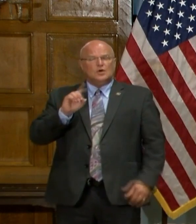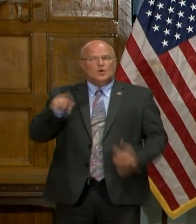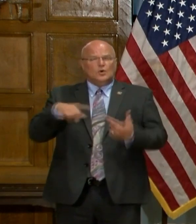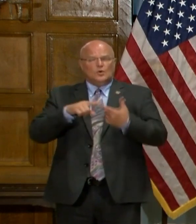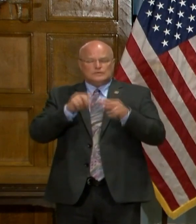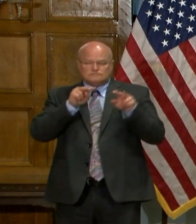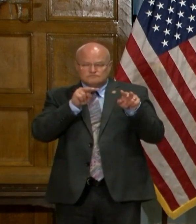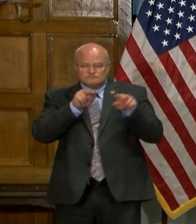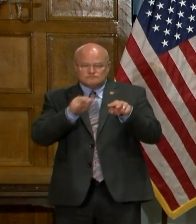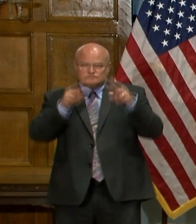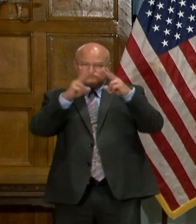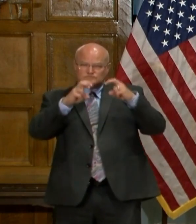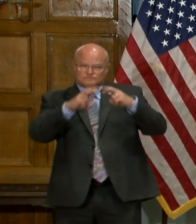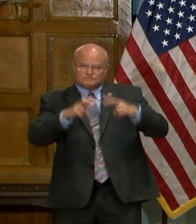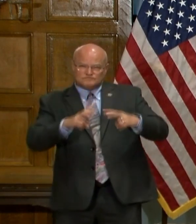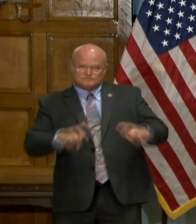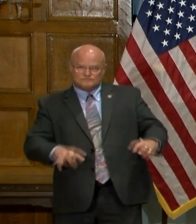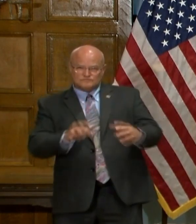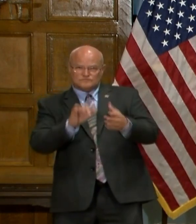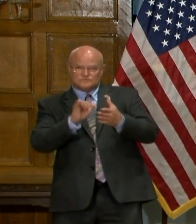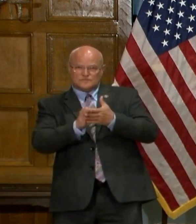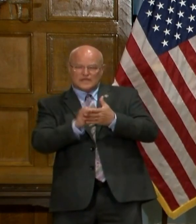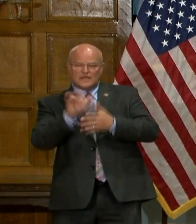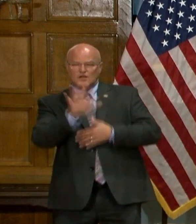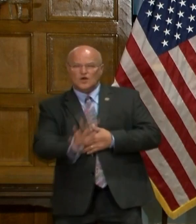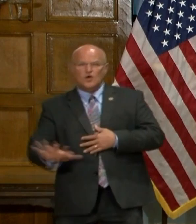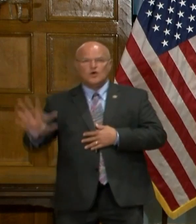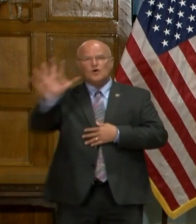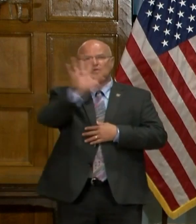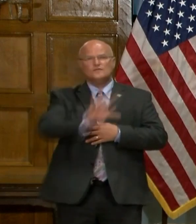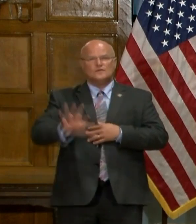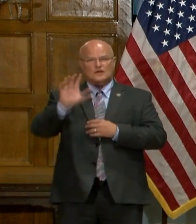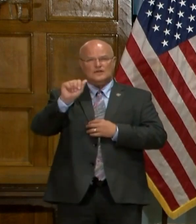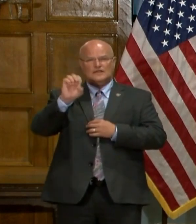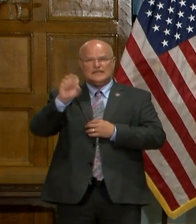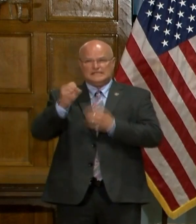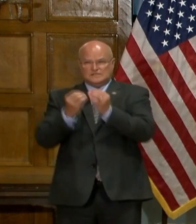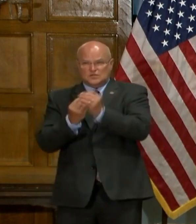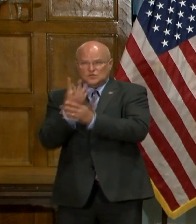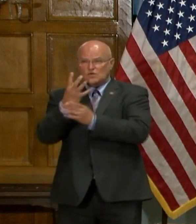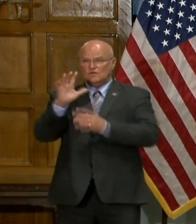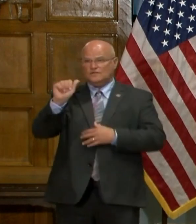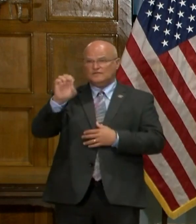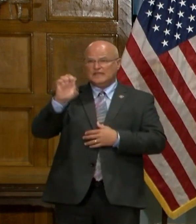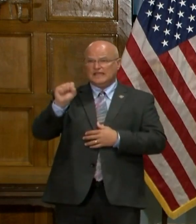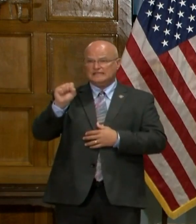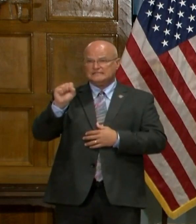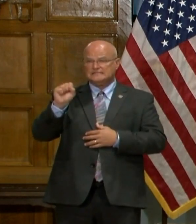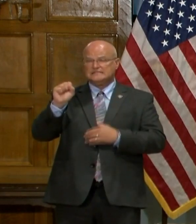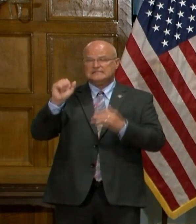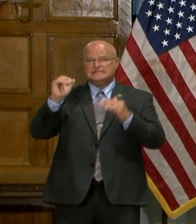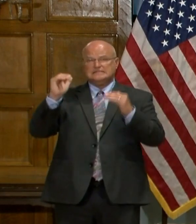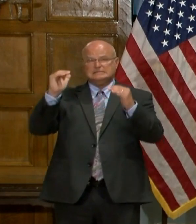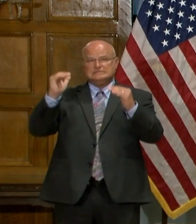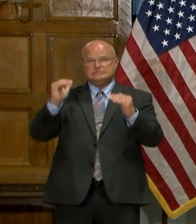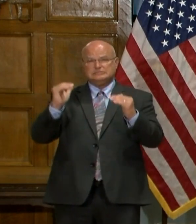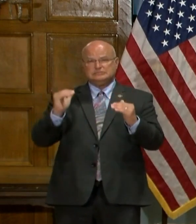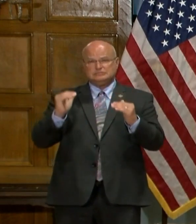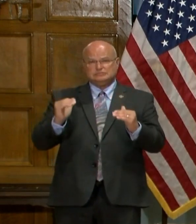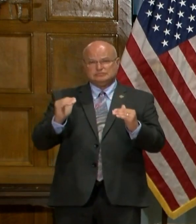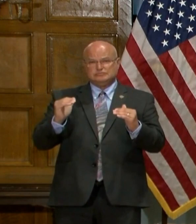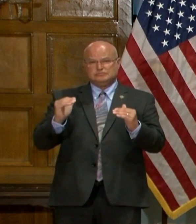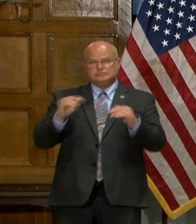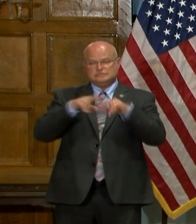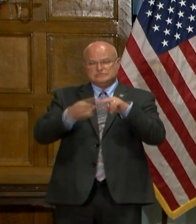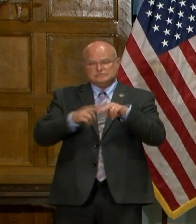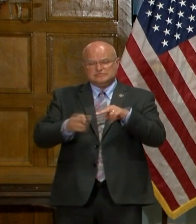you look at that, you see overall the cases, the growth of cases declining in Benton